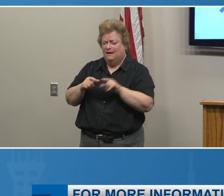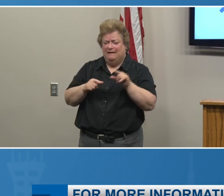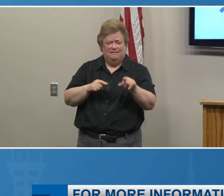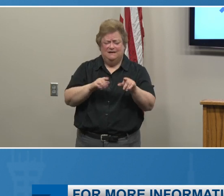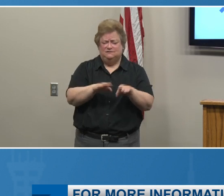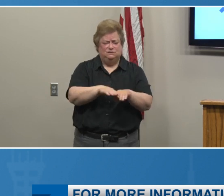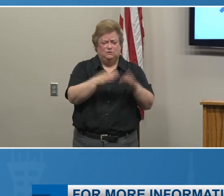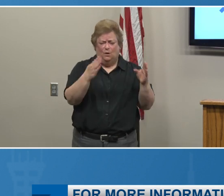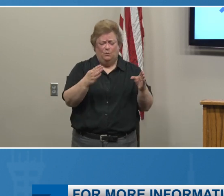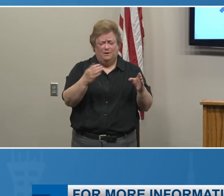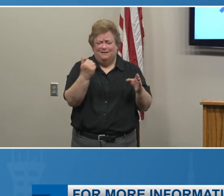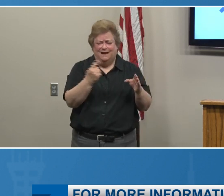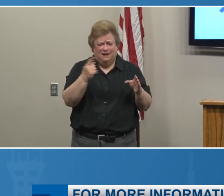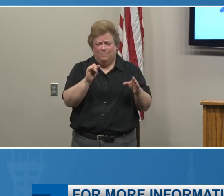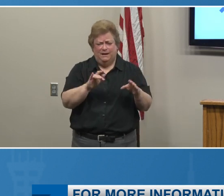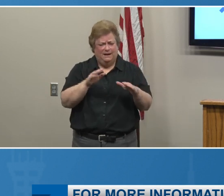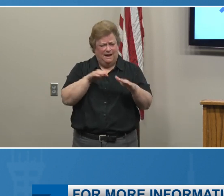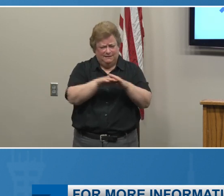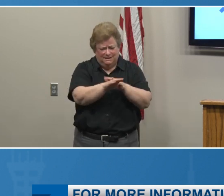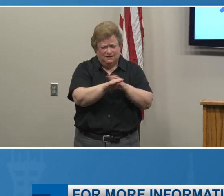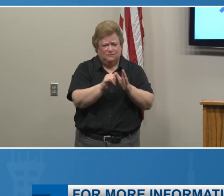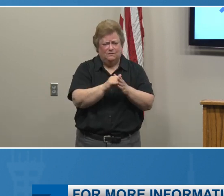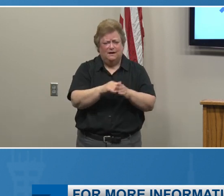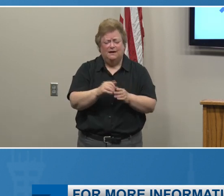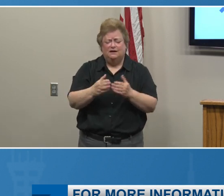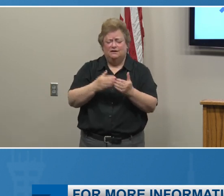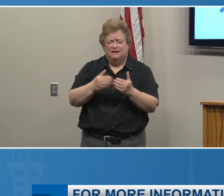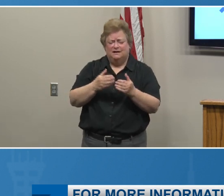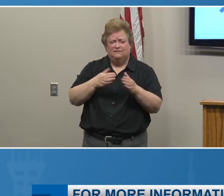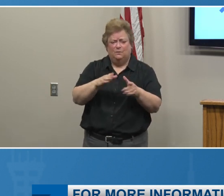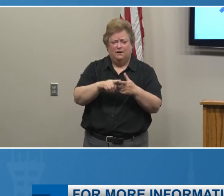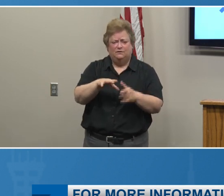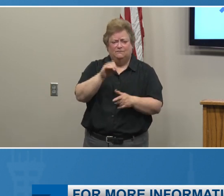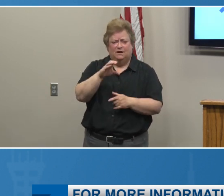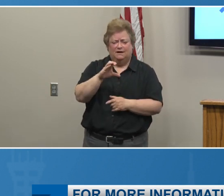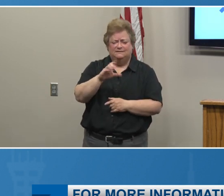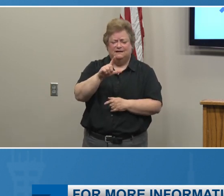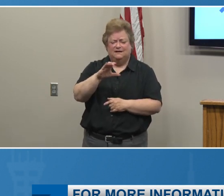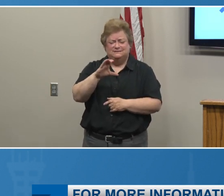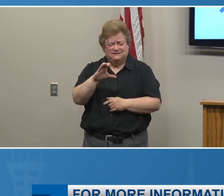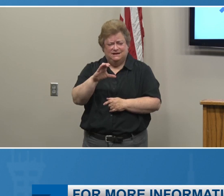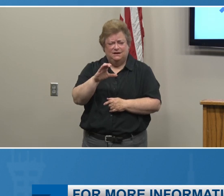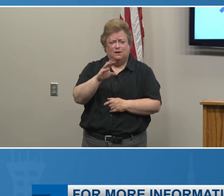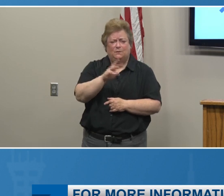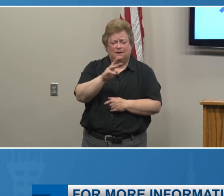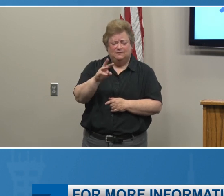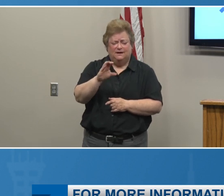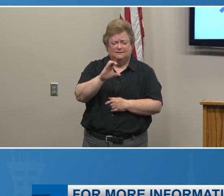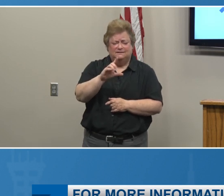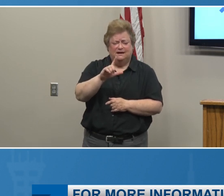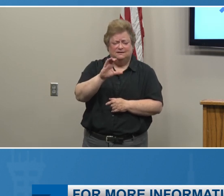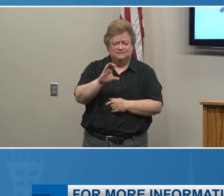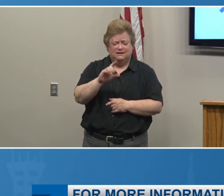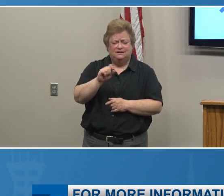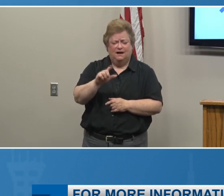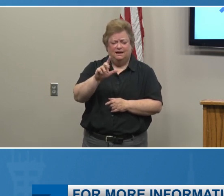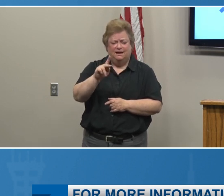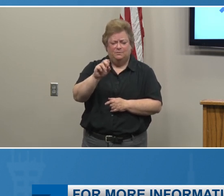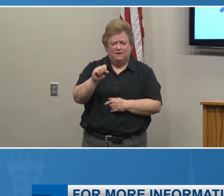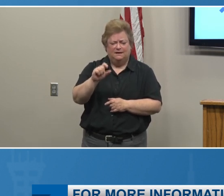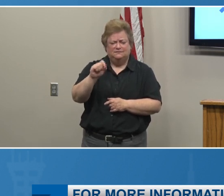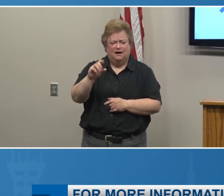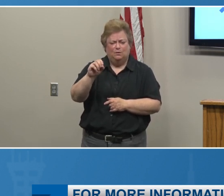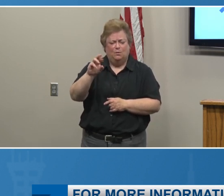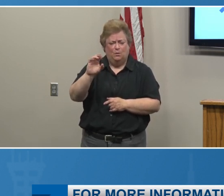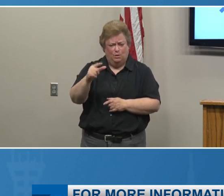can get to it and so the link the easiest way to find the link is on the CLC website which is CLC LPS org